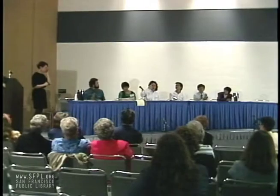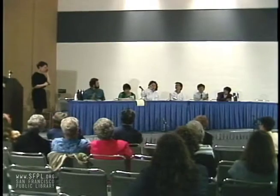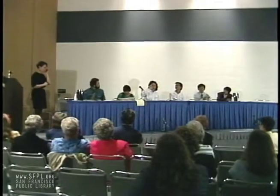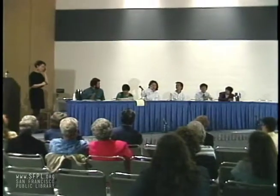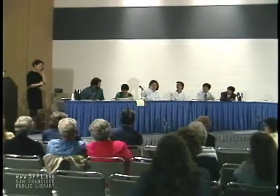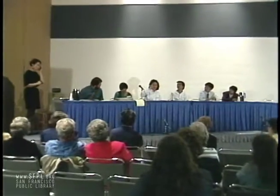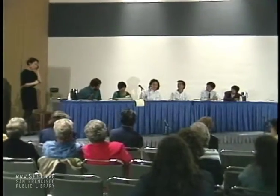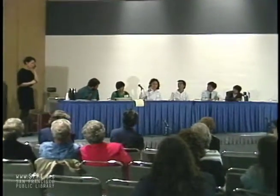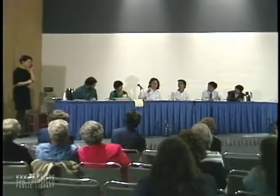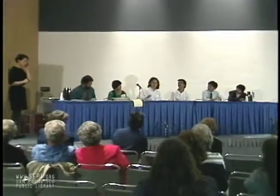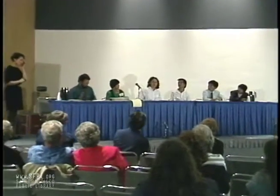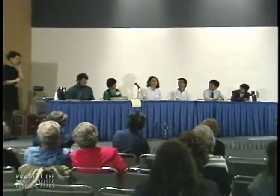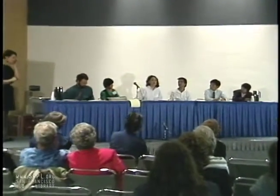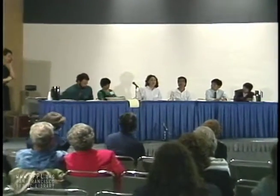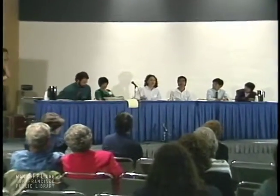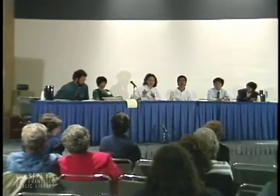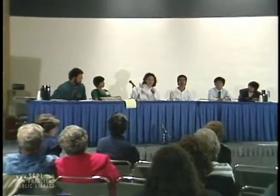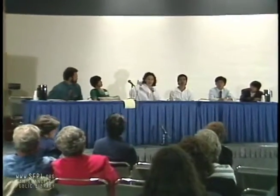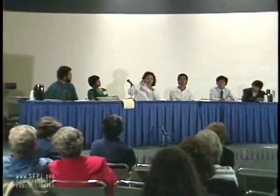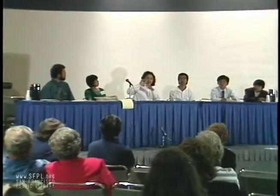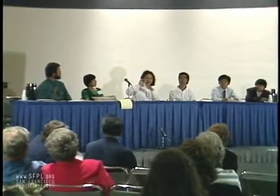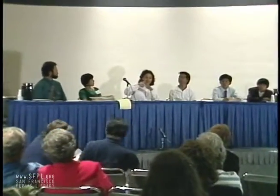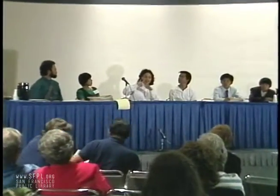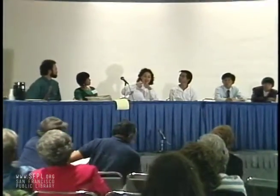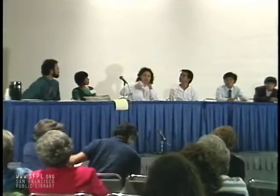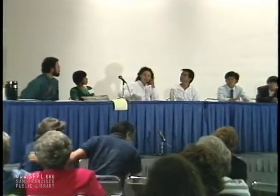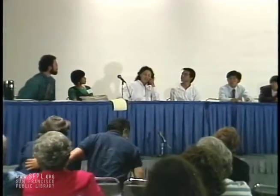I'm Maggie De La Torre, and I'm from Mexico.